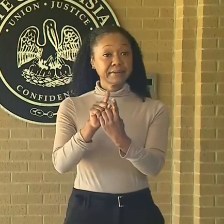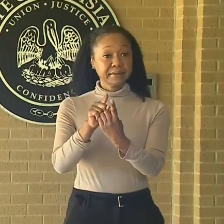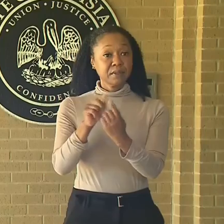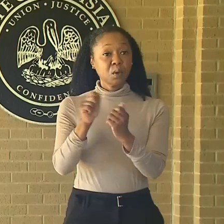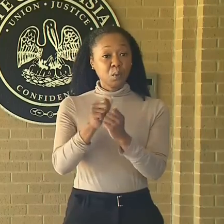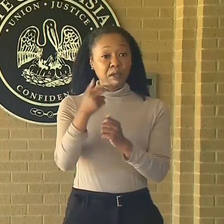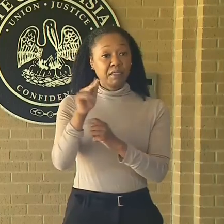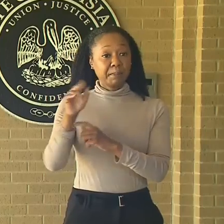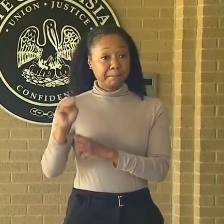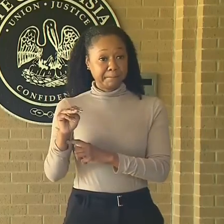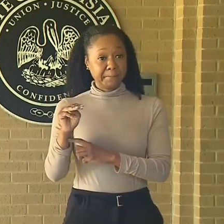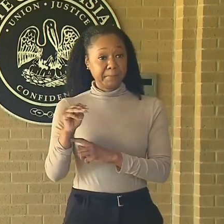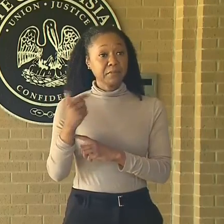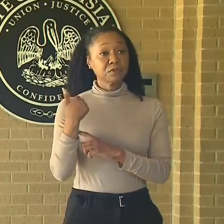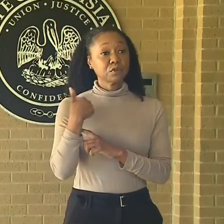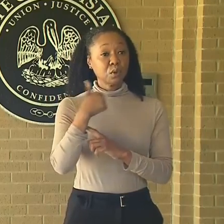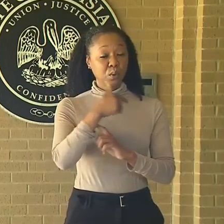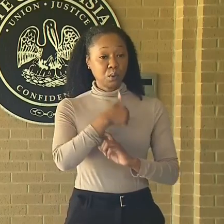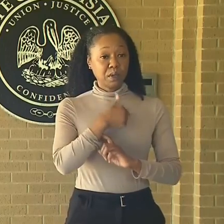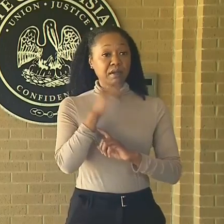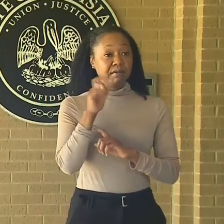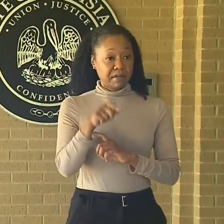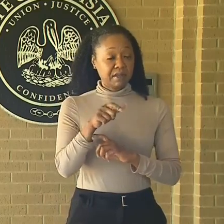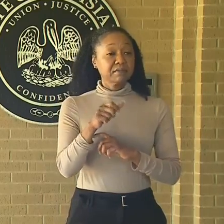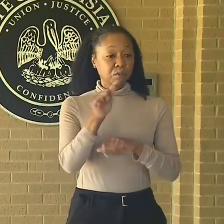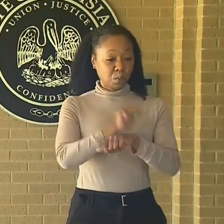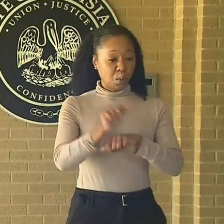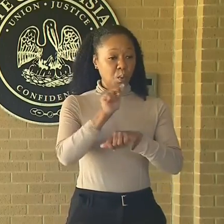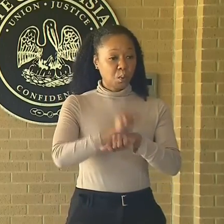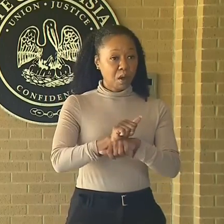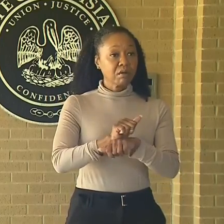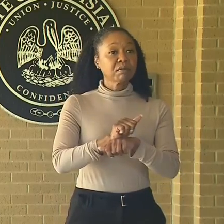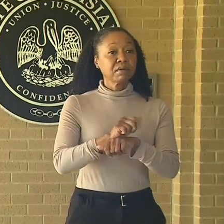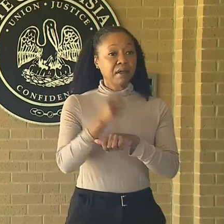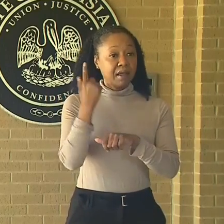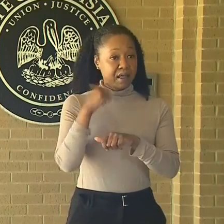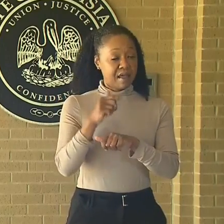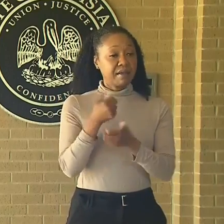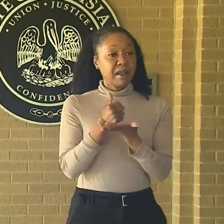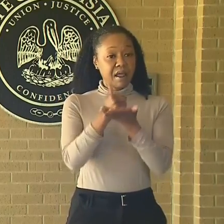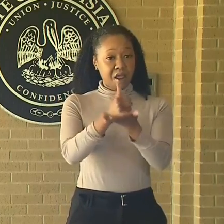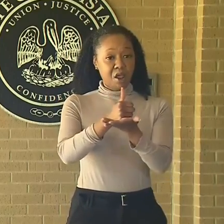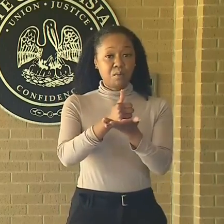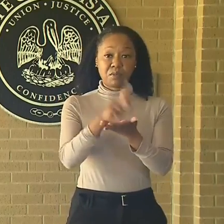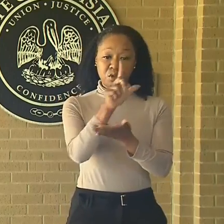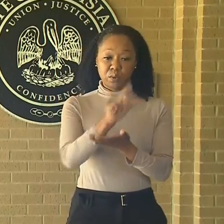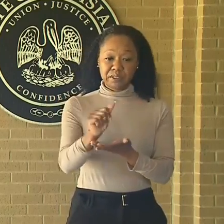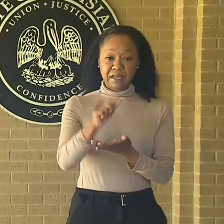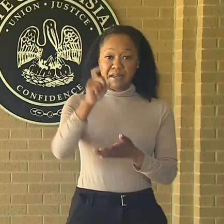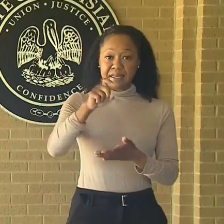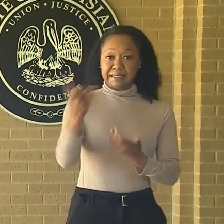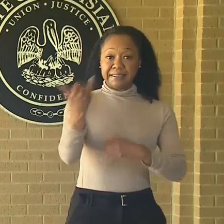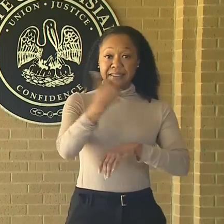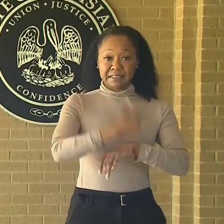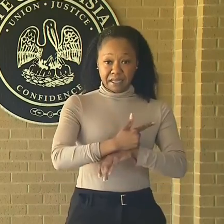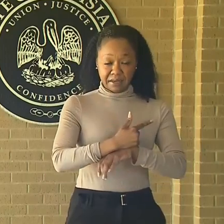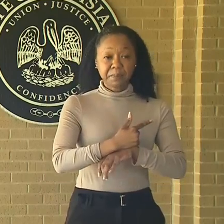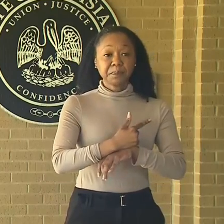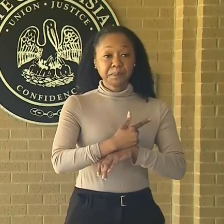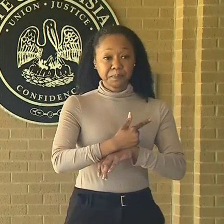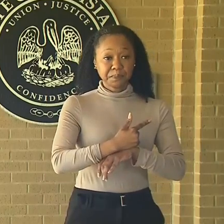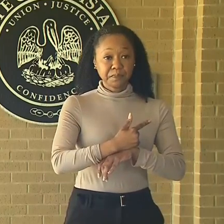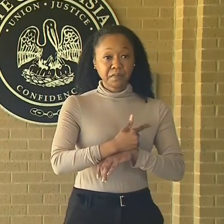well. So let's be diligent in meeting the needs of our fellow Louisianans today. Let's do so mindful of